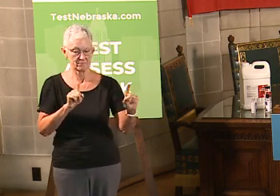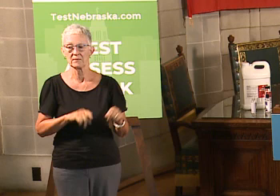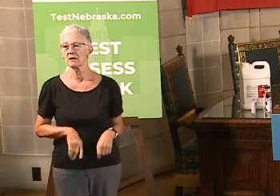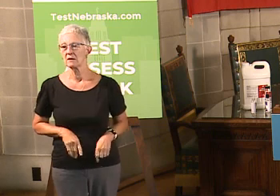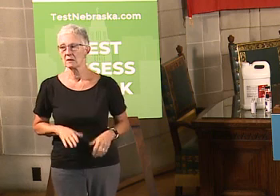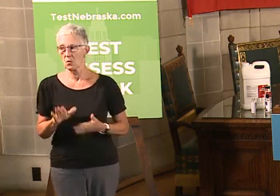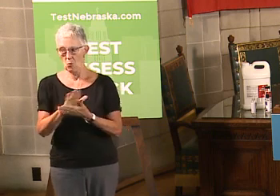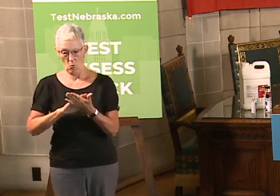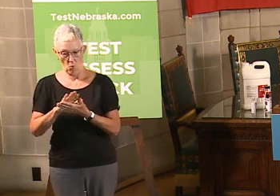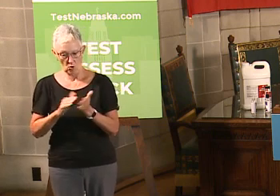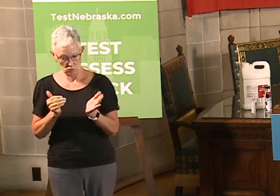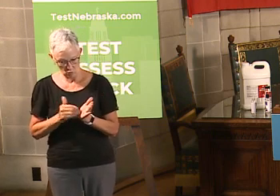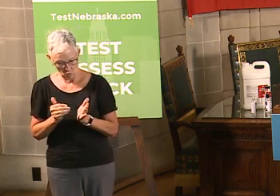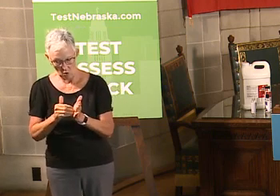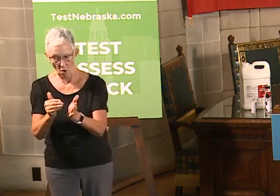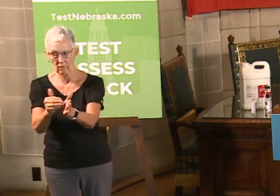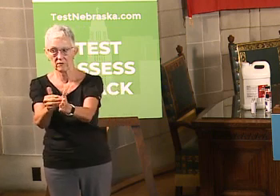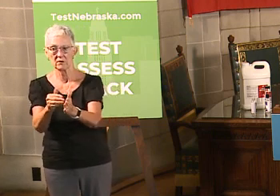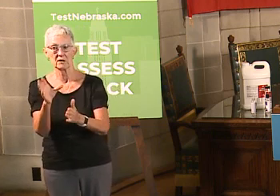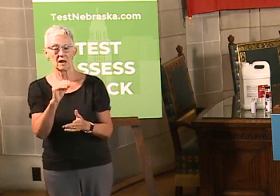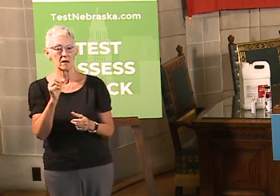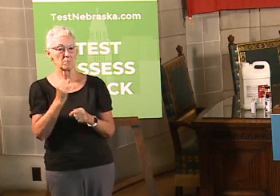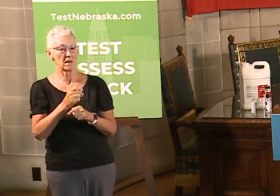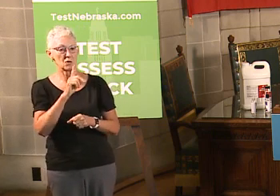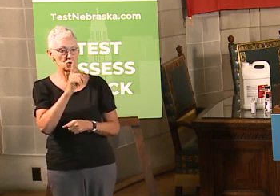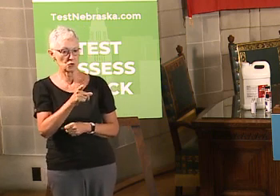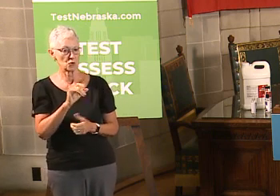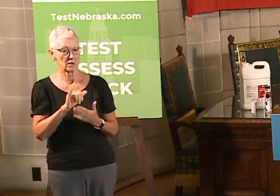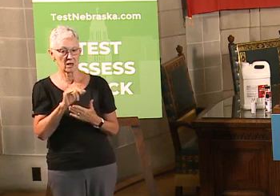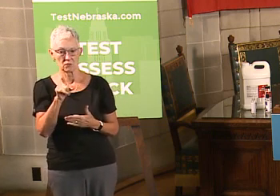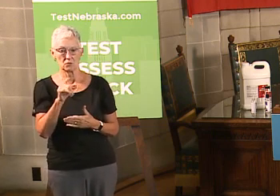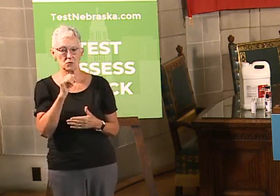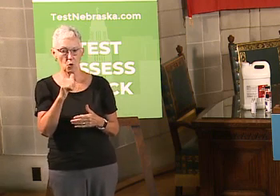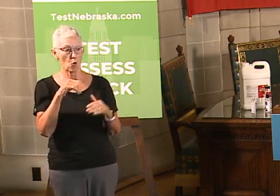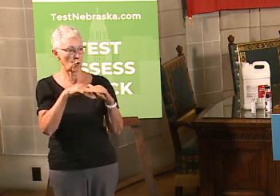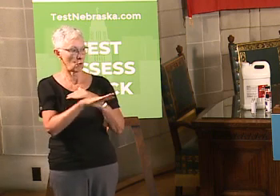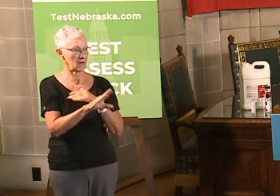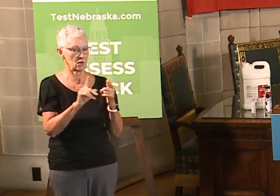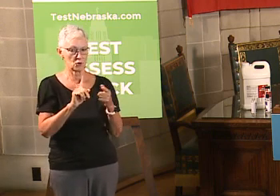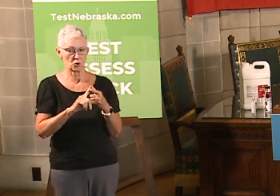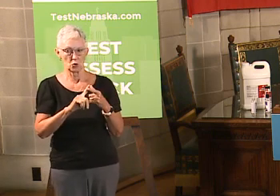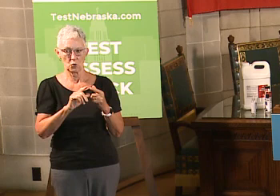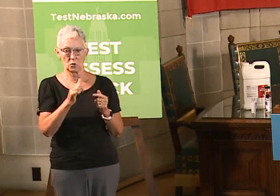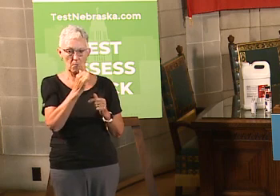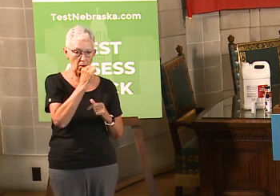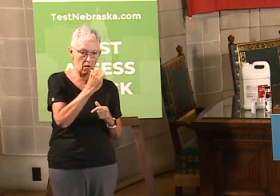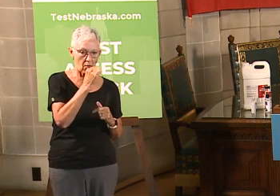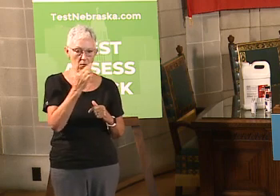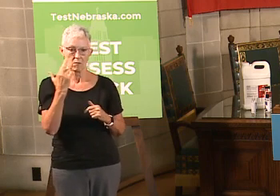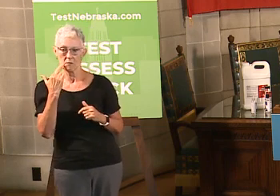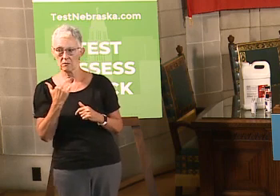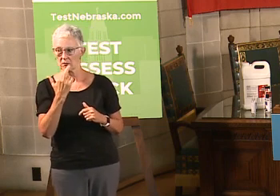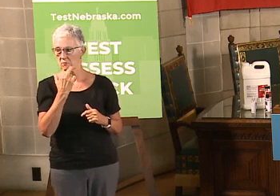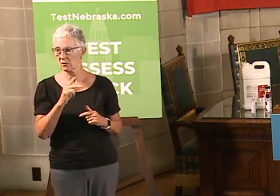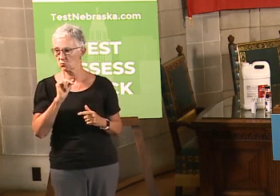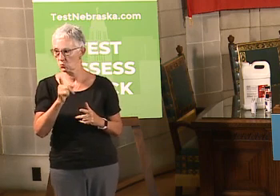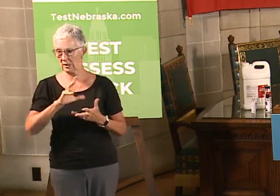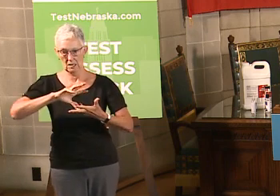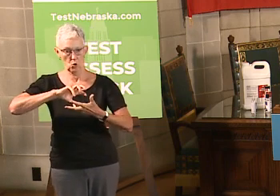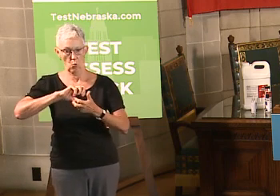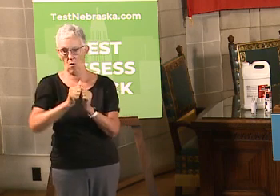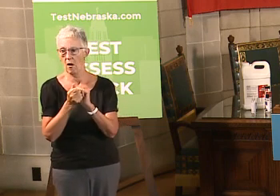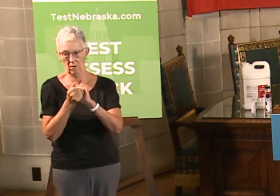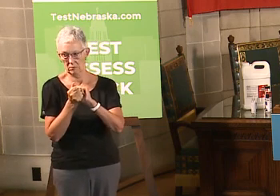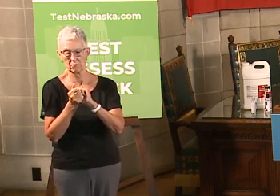that will help us make sure we continue to slow the spread of the virus. And of course, all of this is around making sure that we preserve our